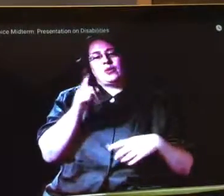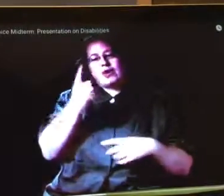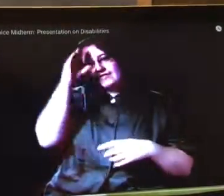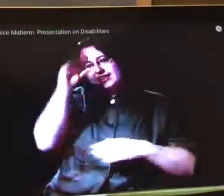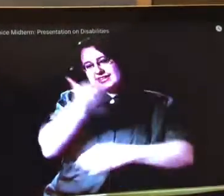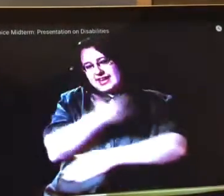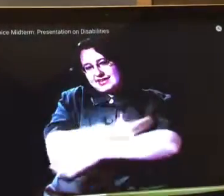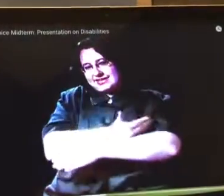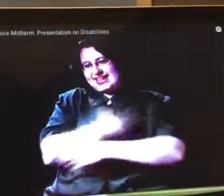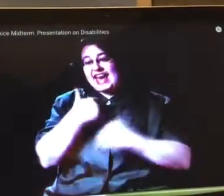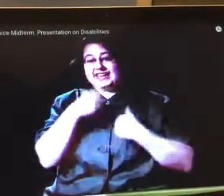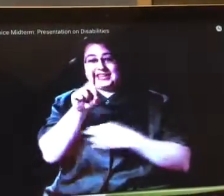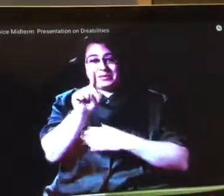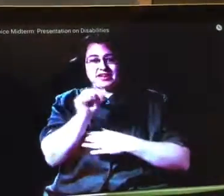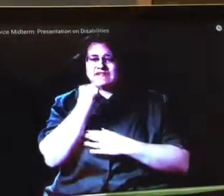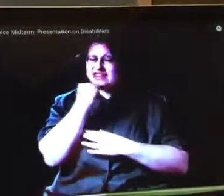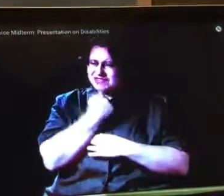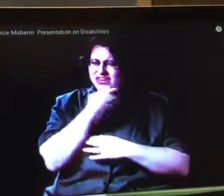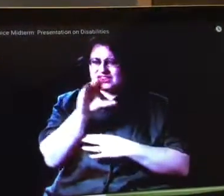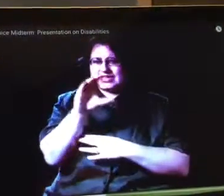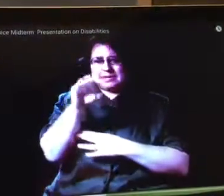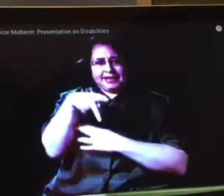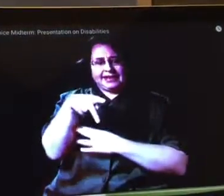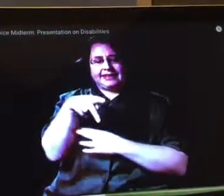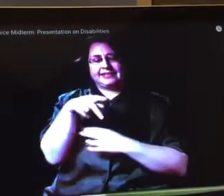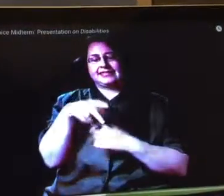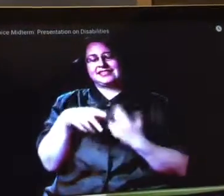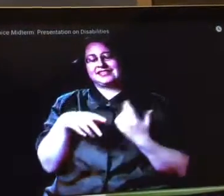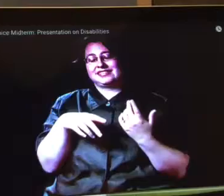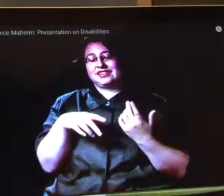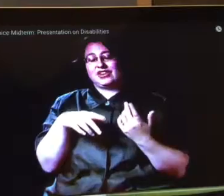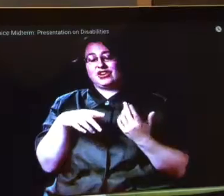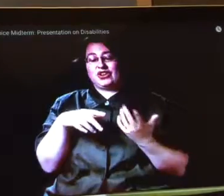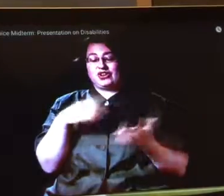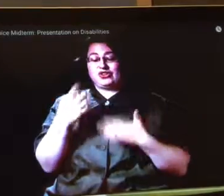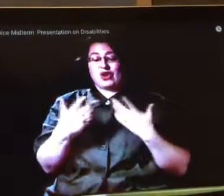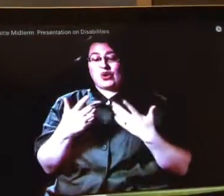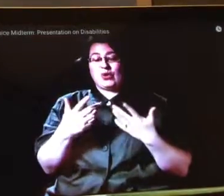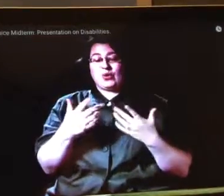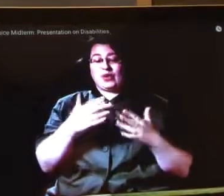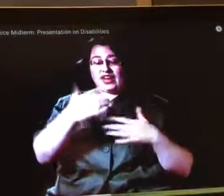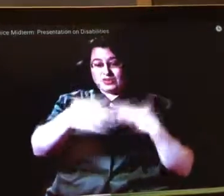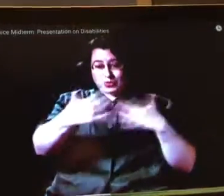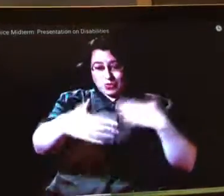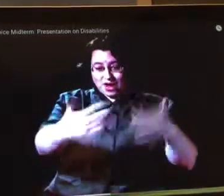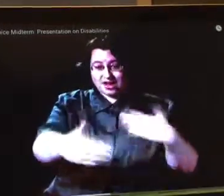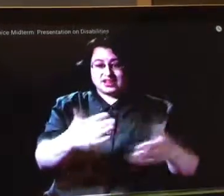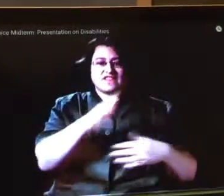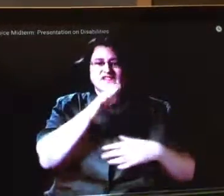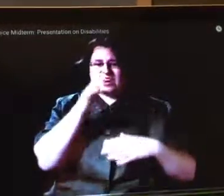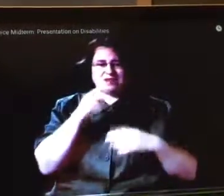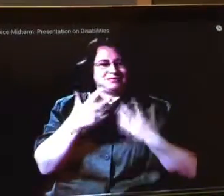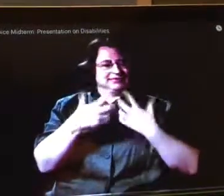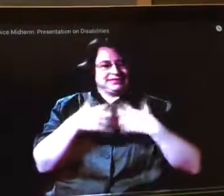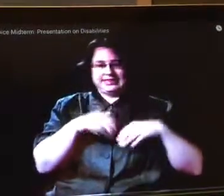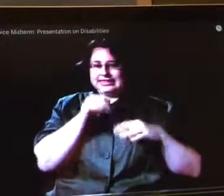And this was a place where you could work, and a lot of people worked, but something serious happened with a child